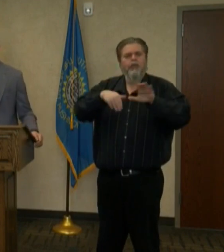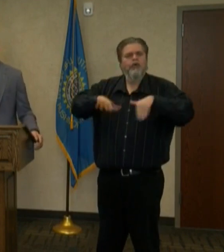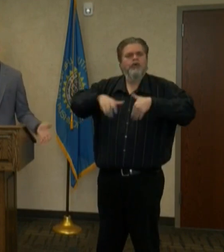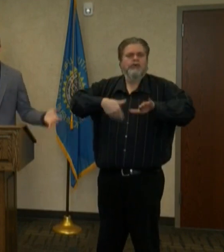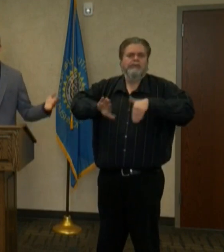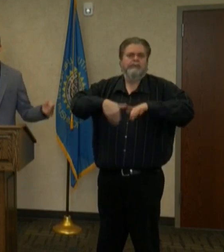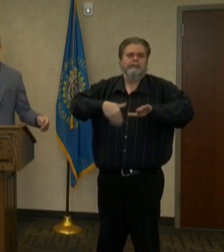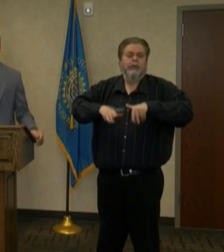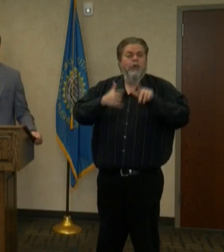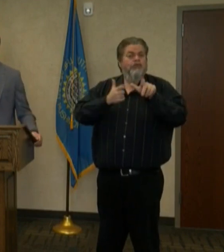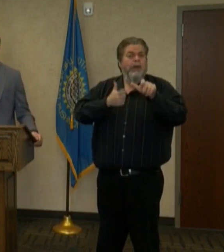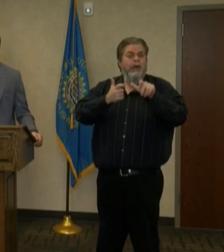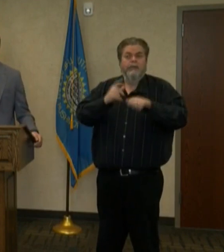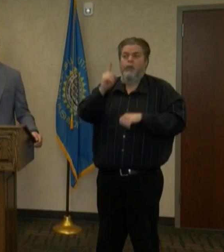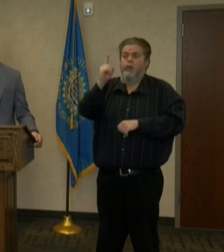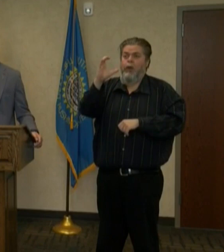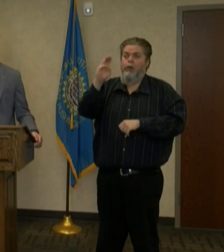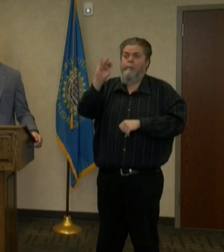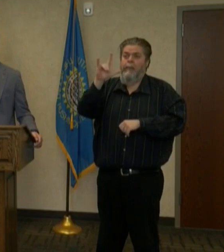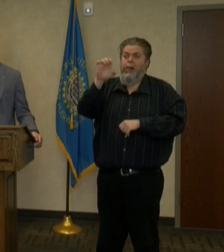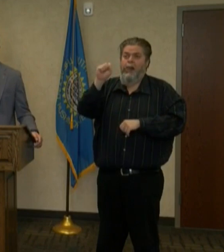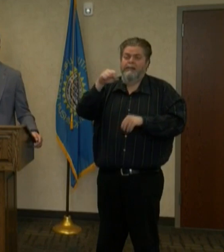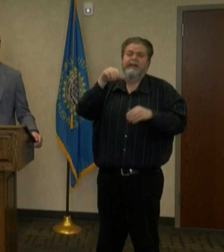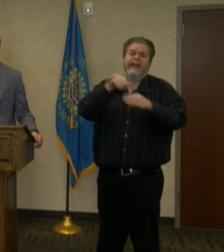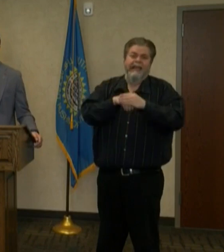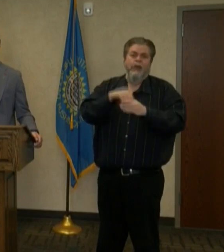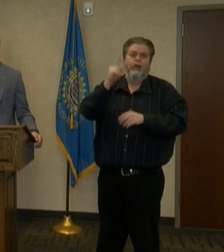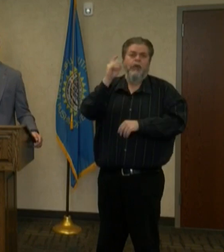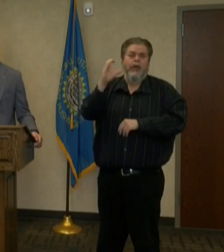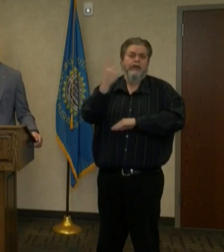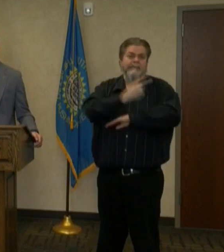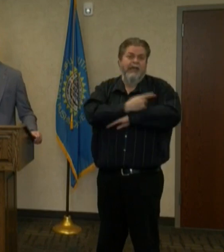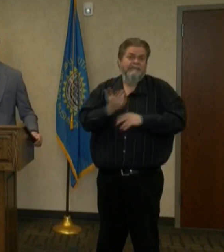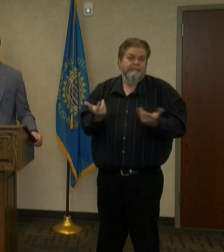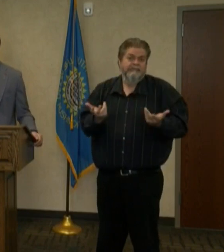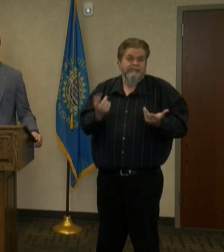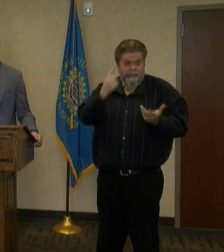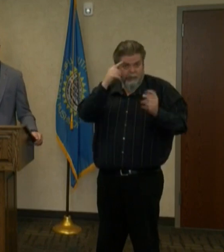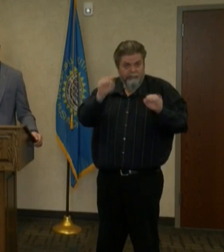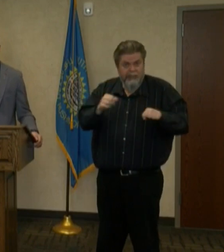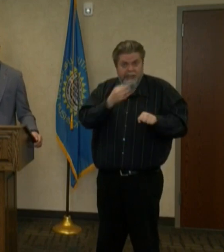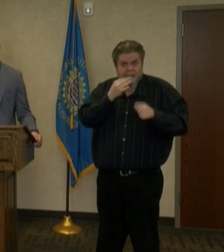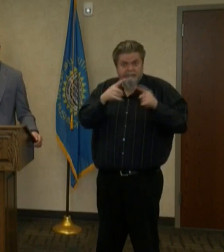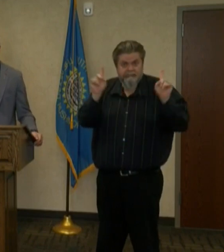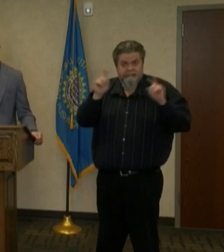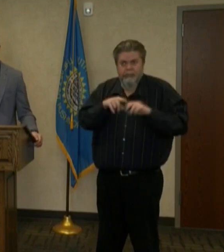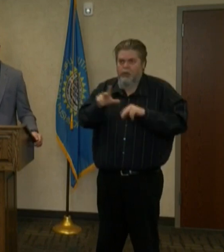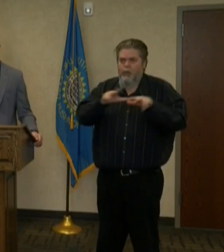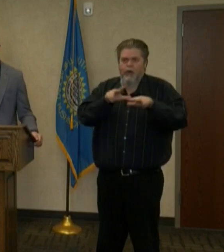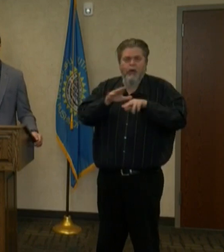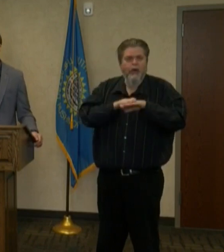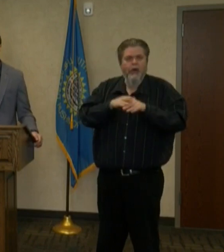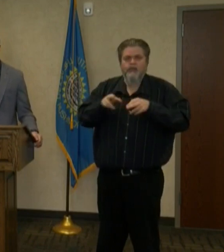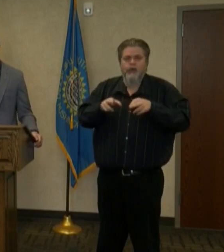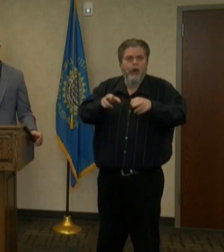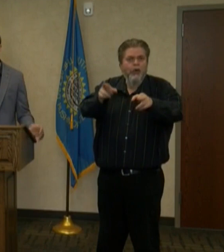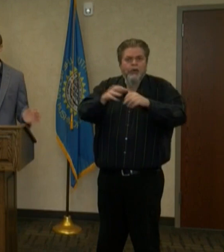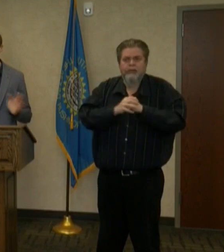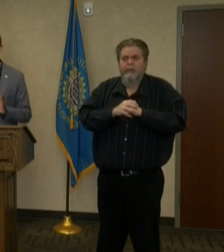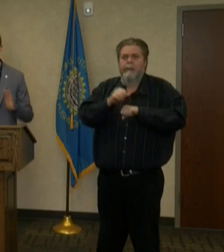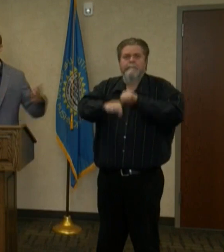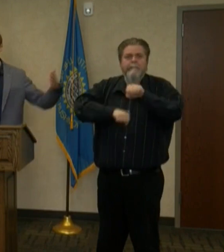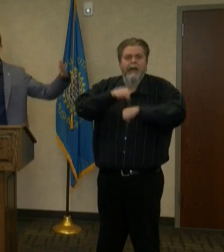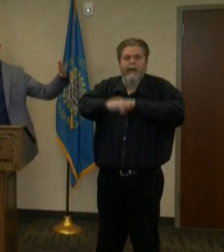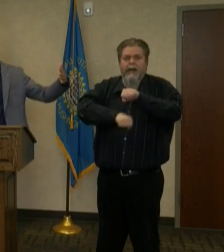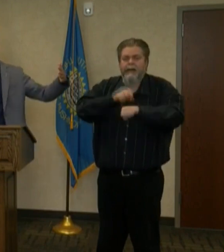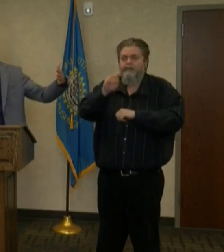walking or running 100 miles over the next 100 days. Walk around your neighborhood, walk down a gravel road, walk on our bike trails. When